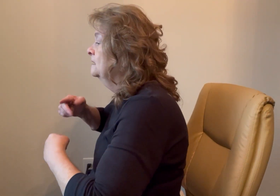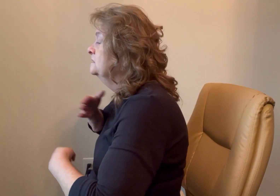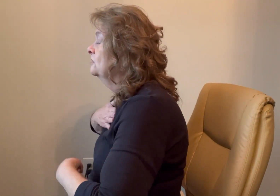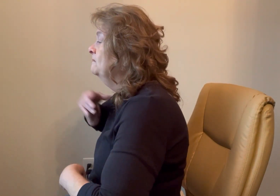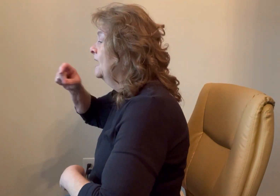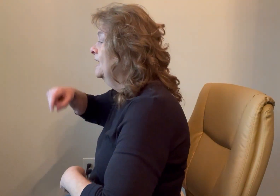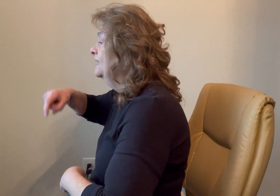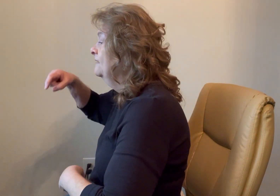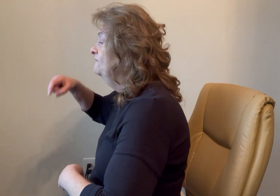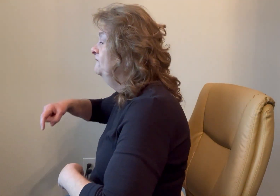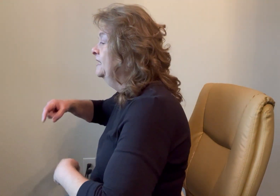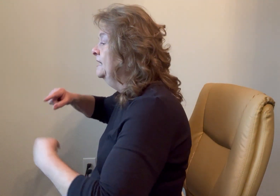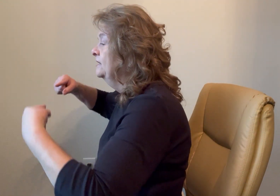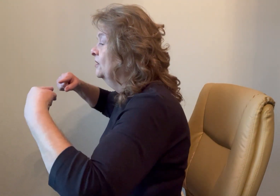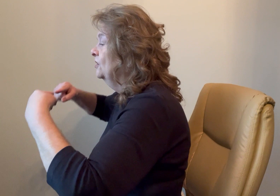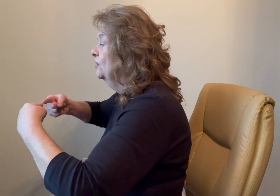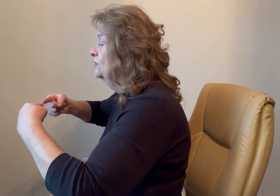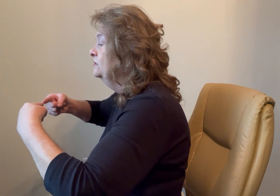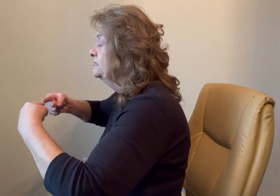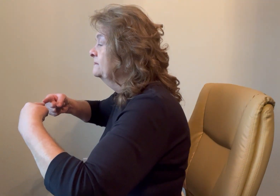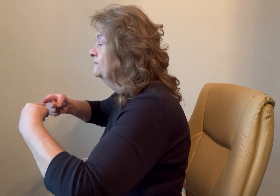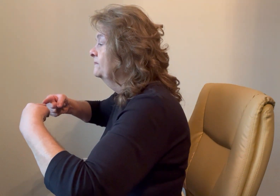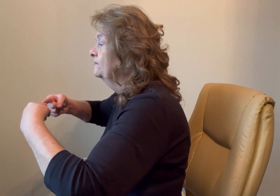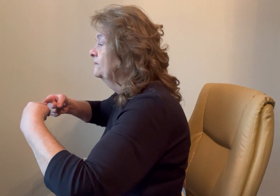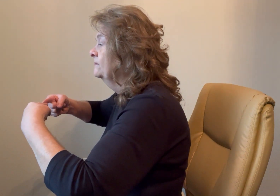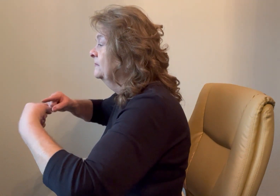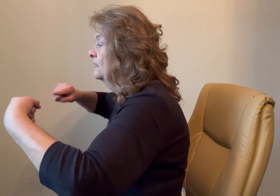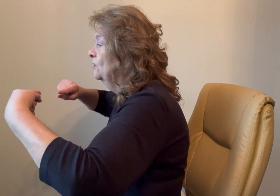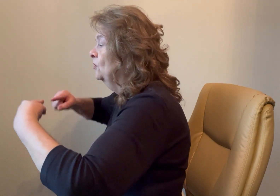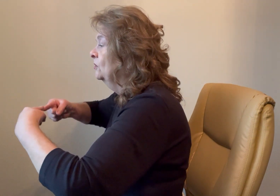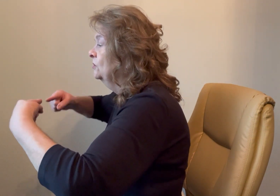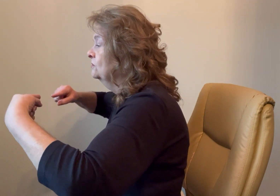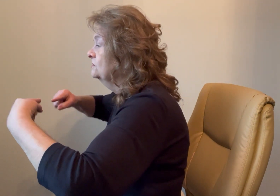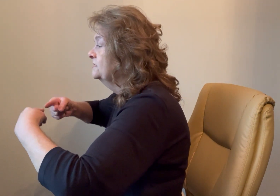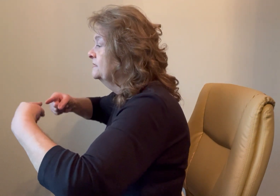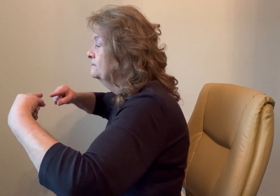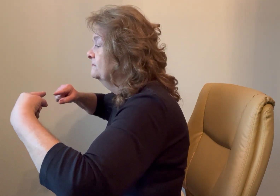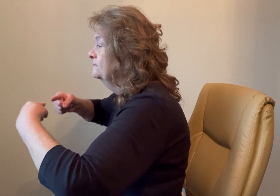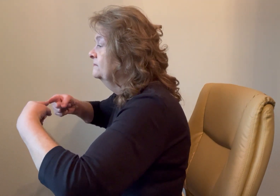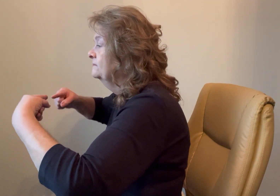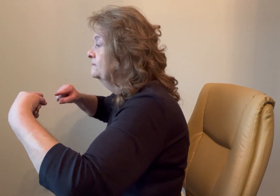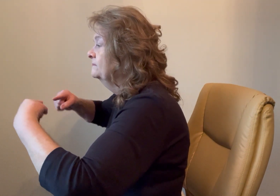So my feet hurt or hurts.